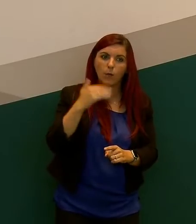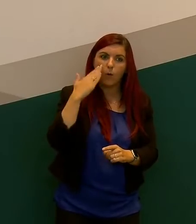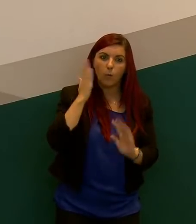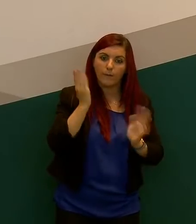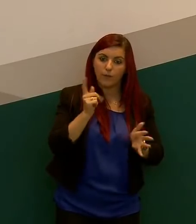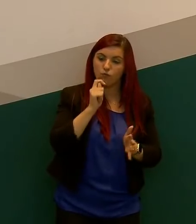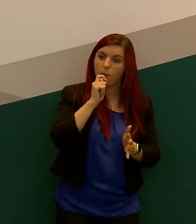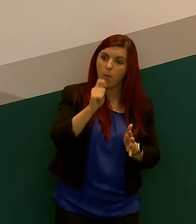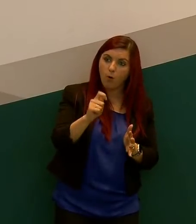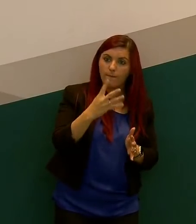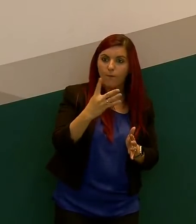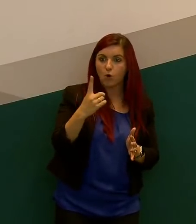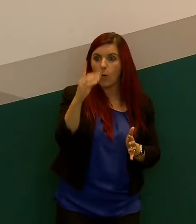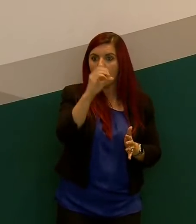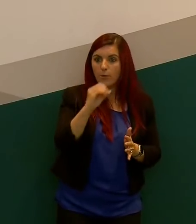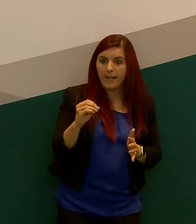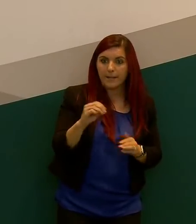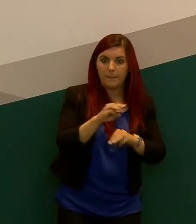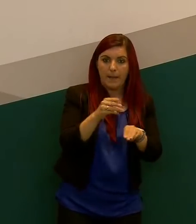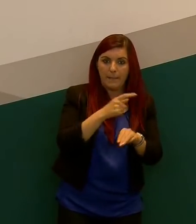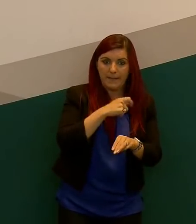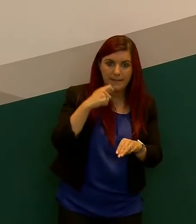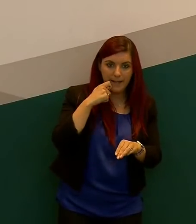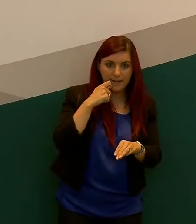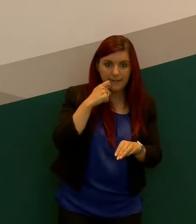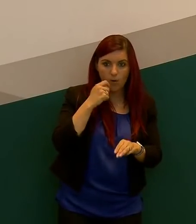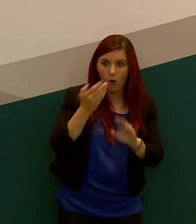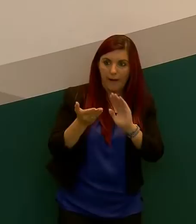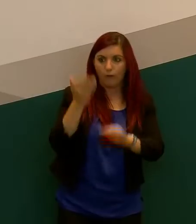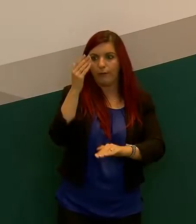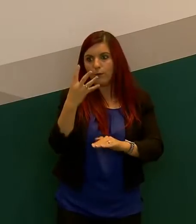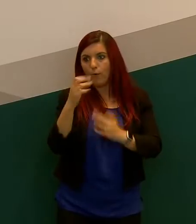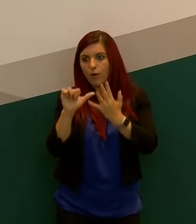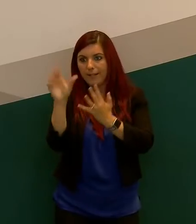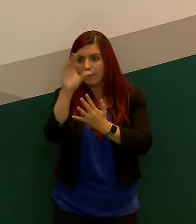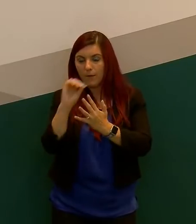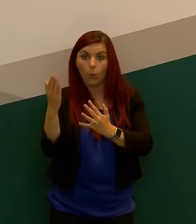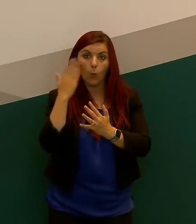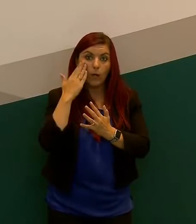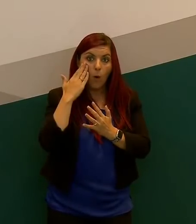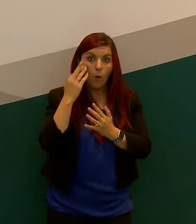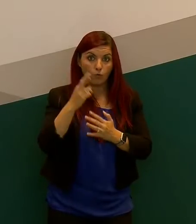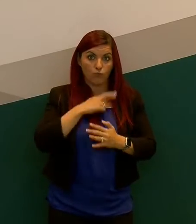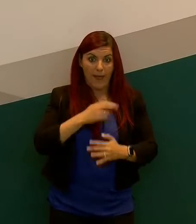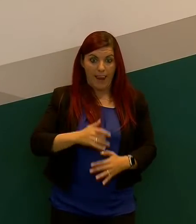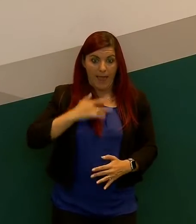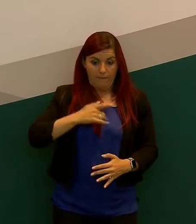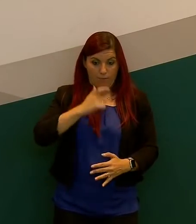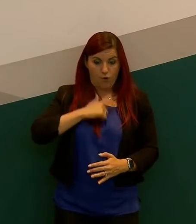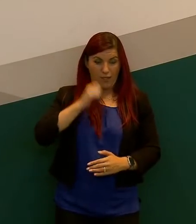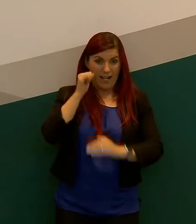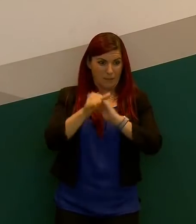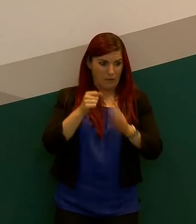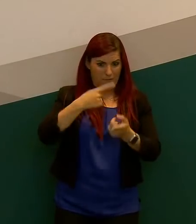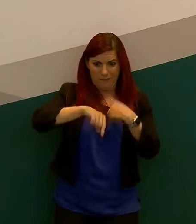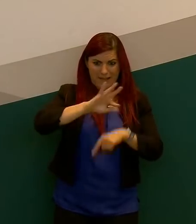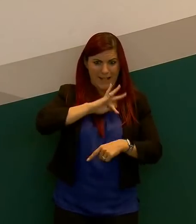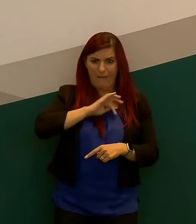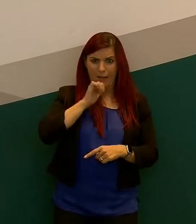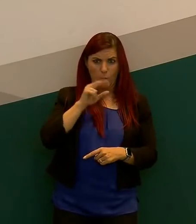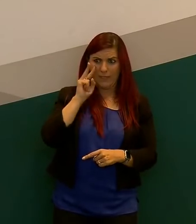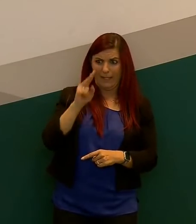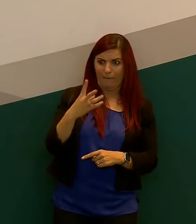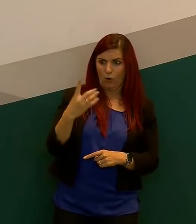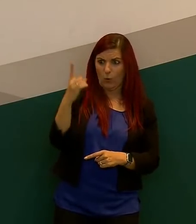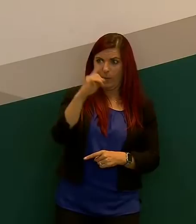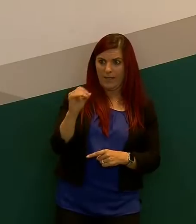figure of 41% a couple of weeks back and it had increased to 46%, that doesn't accord with our own personal experience. When I go into a shop, I don't see